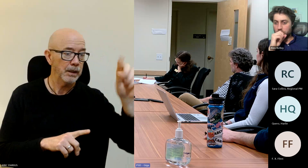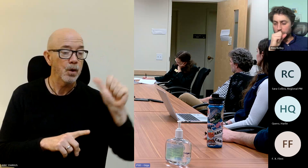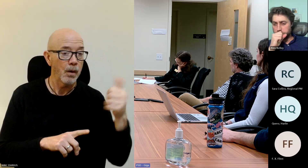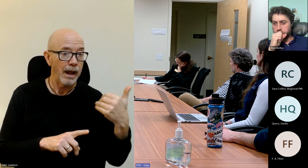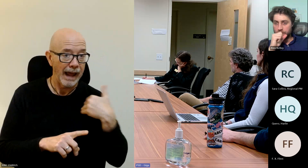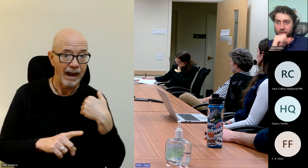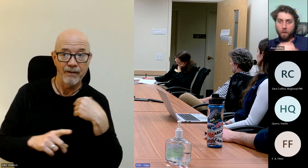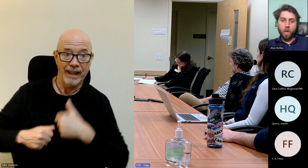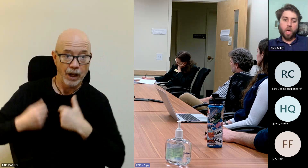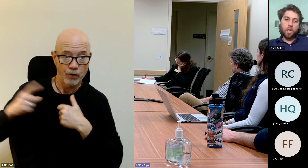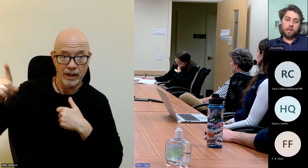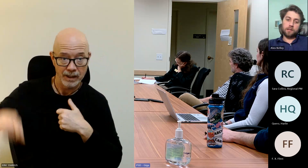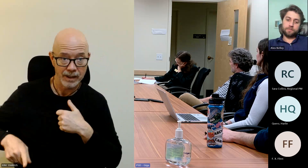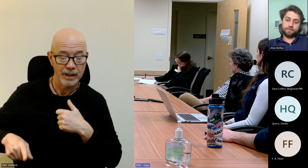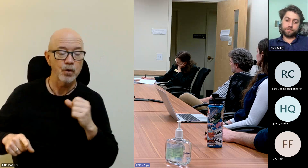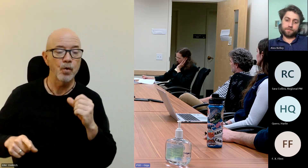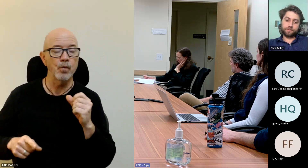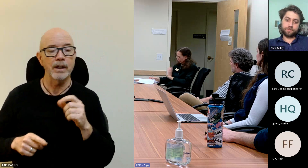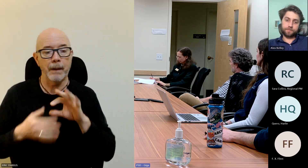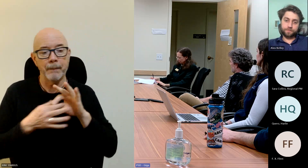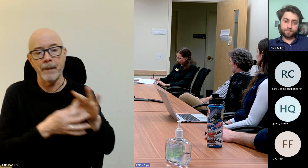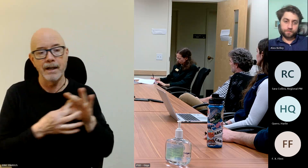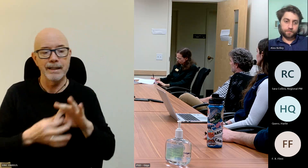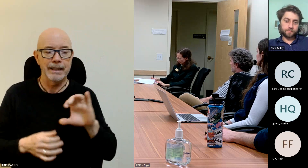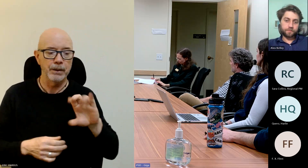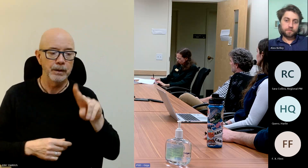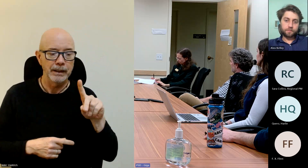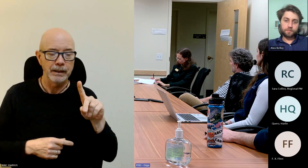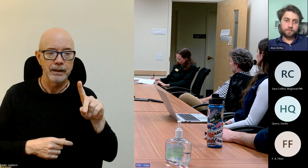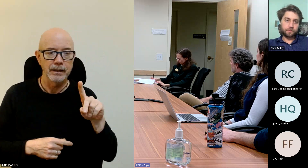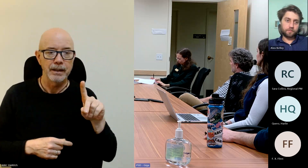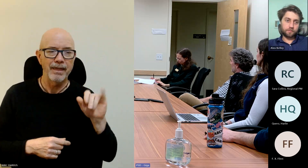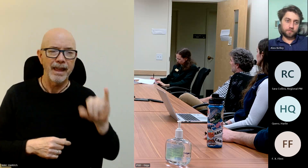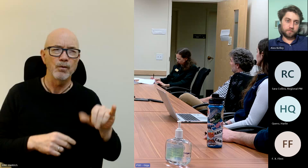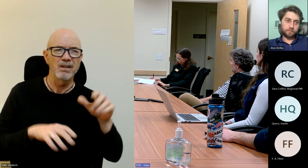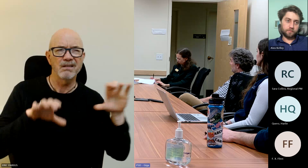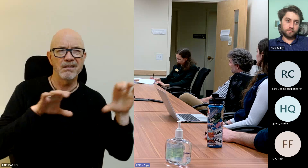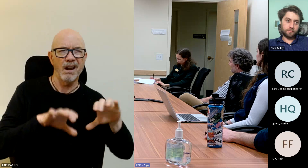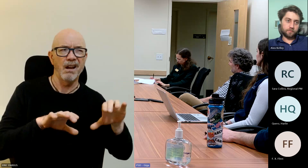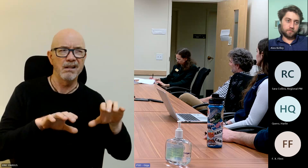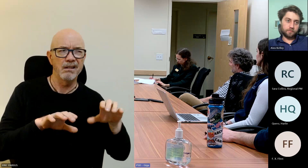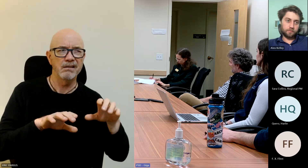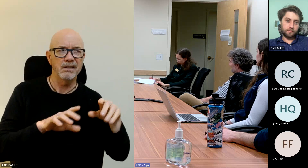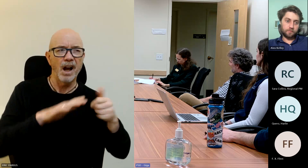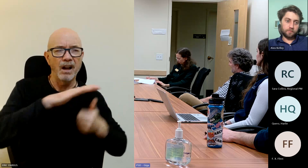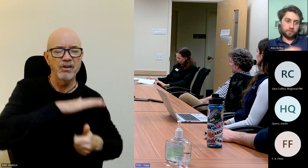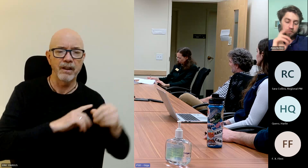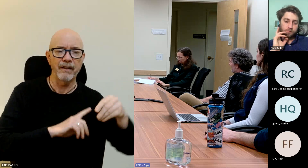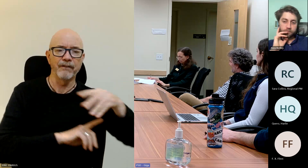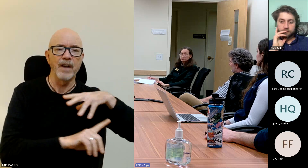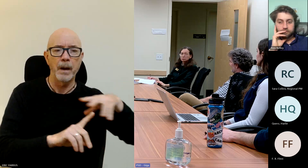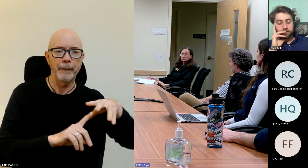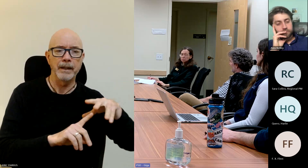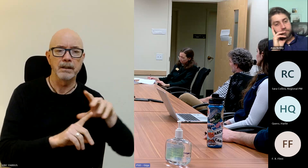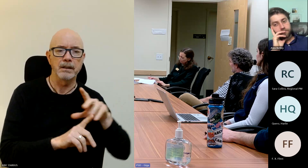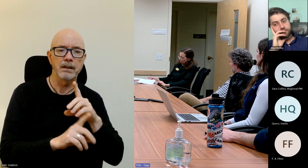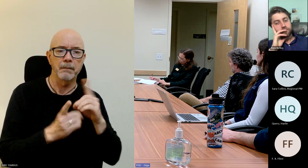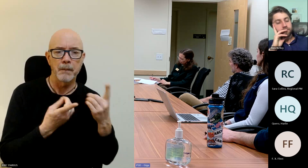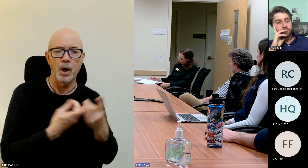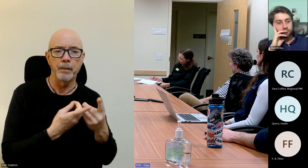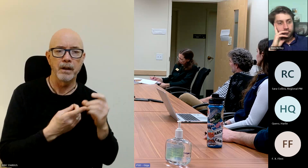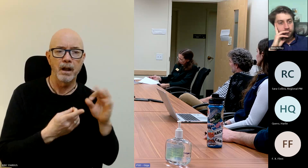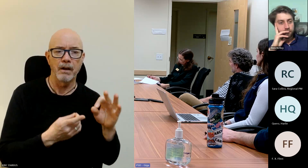combining CUDs, this was done in Environment and Energy Committee today, by combining CUDs,